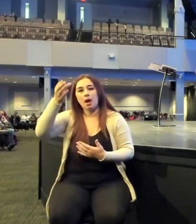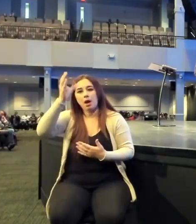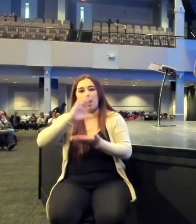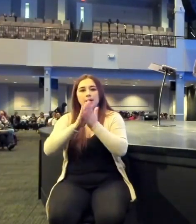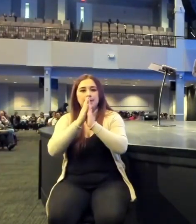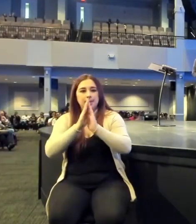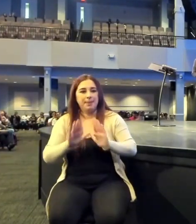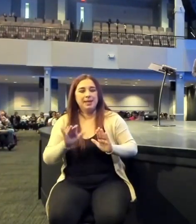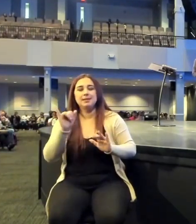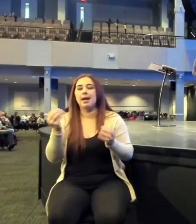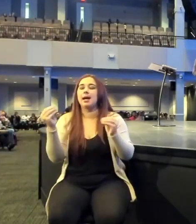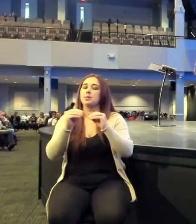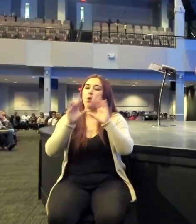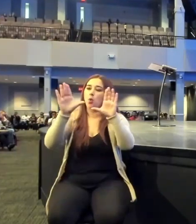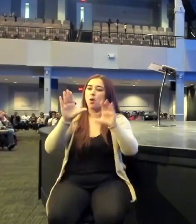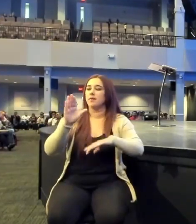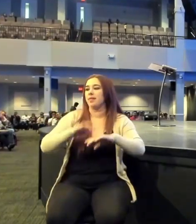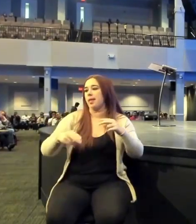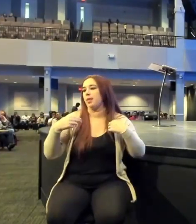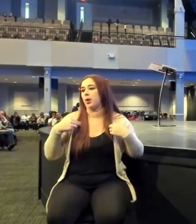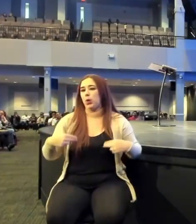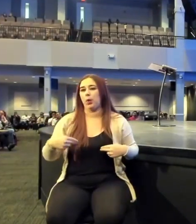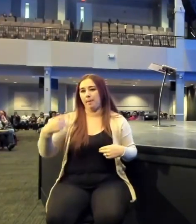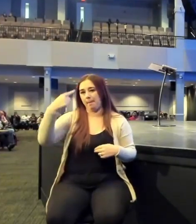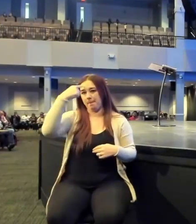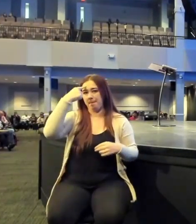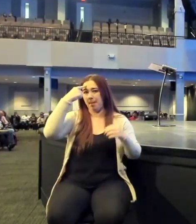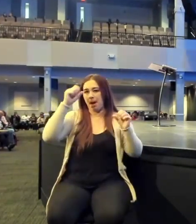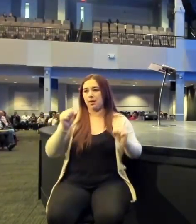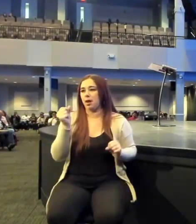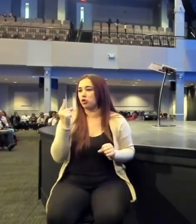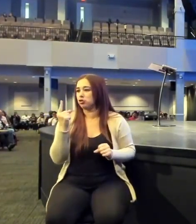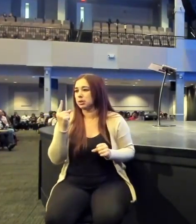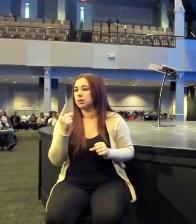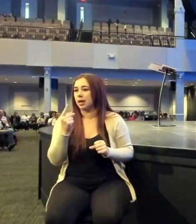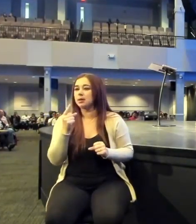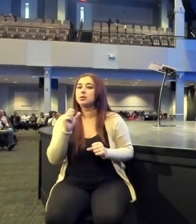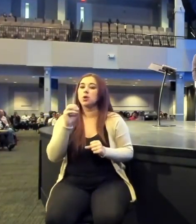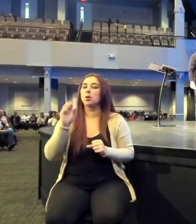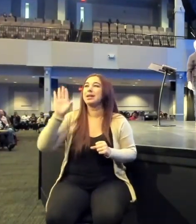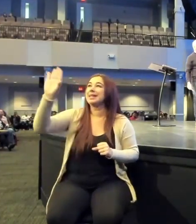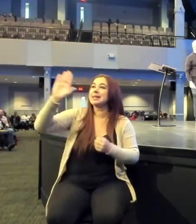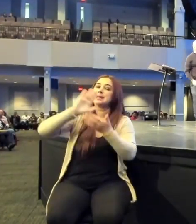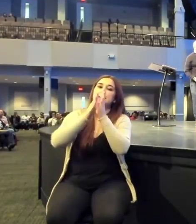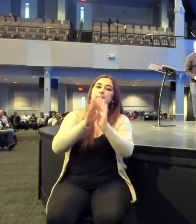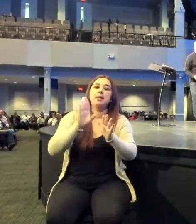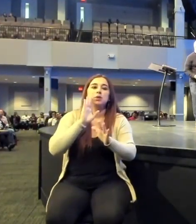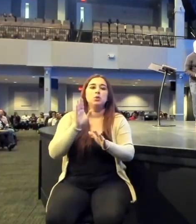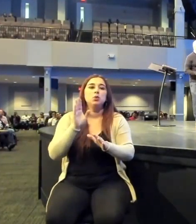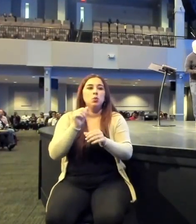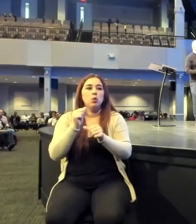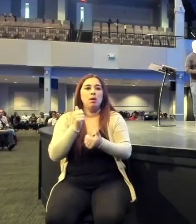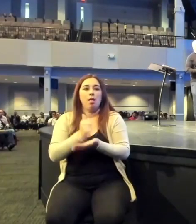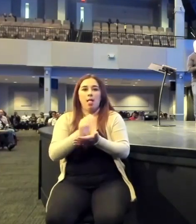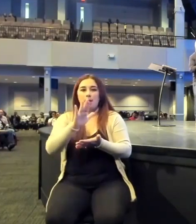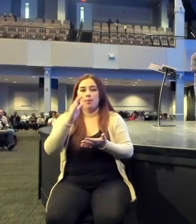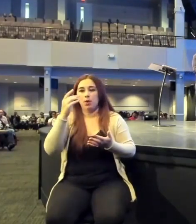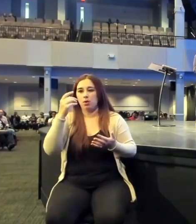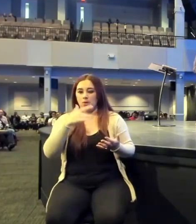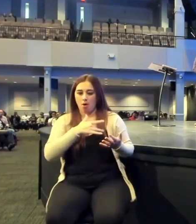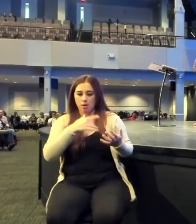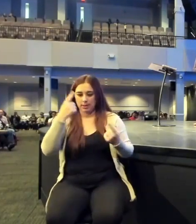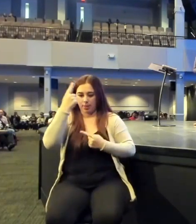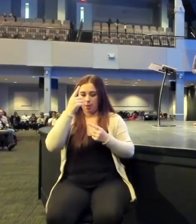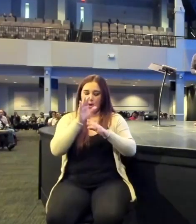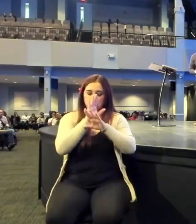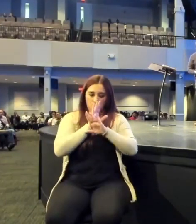peace, which is far more wonderful than the human mind can understand. His peace will keep your thoughts and your hearts quiet and at